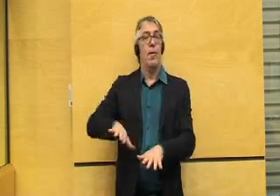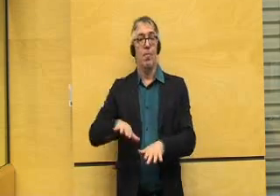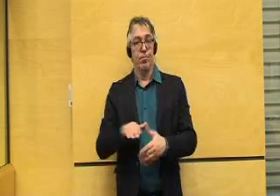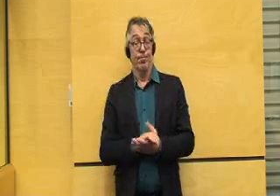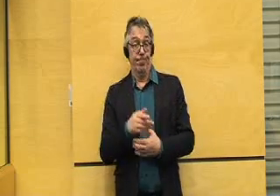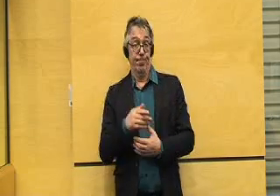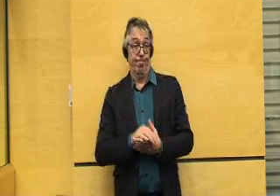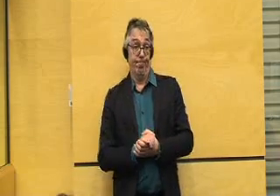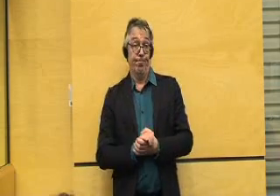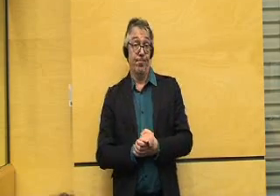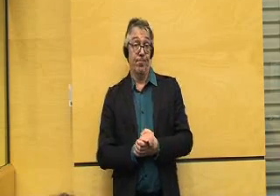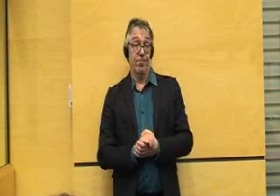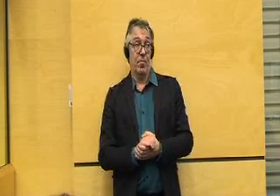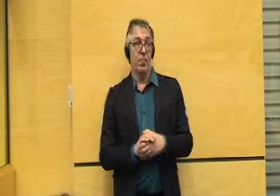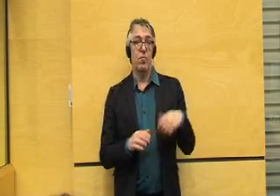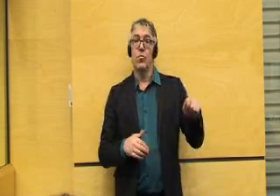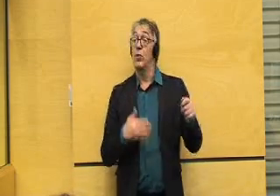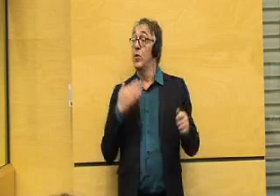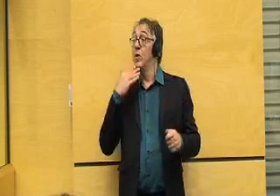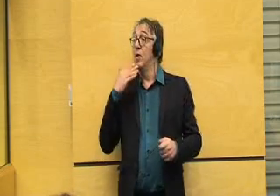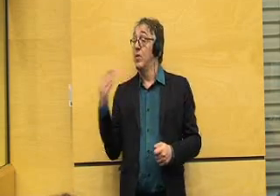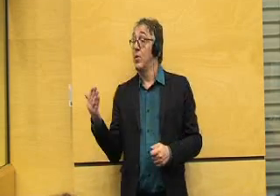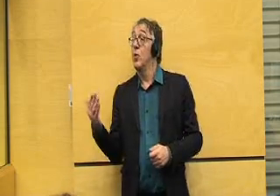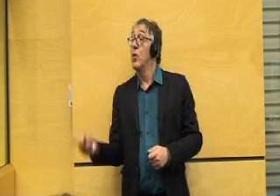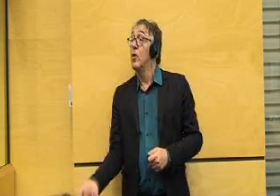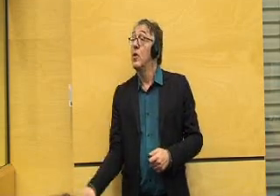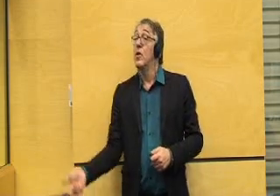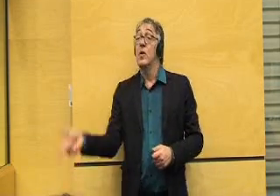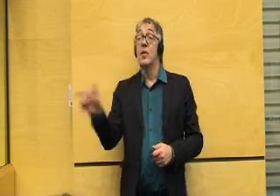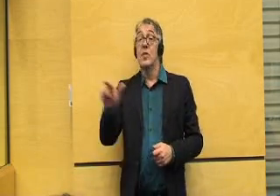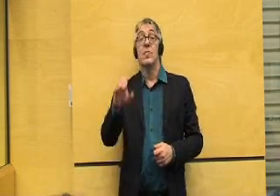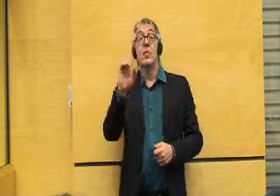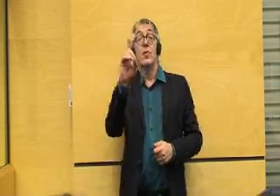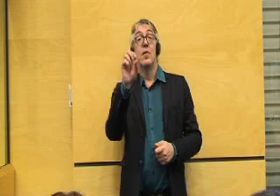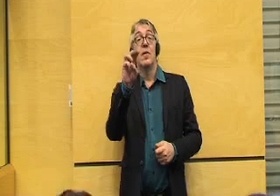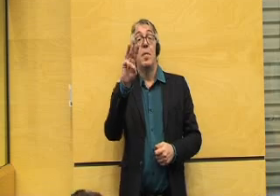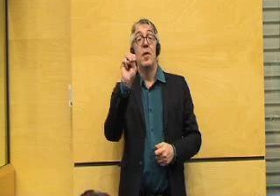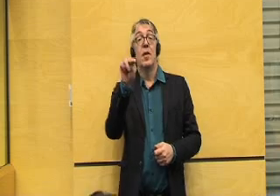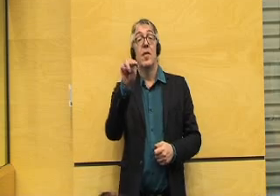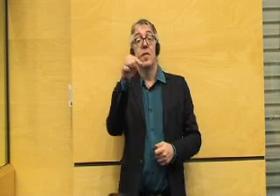Gracias. Thank you very much. I now give the floor to Mr. Damjan Tatic.